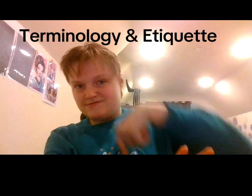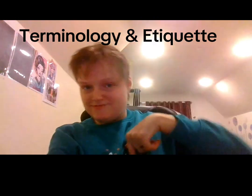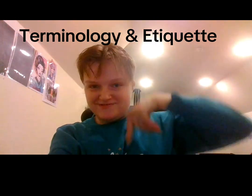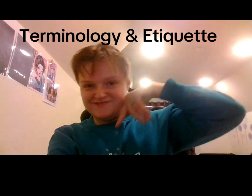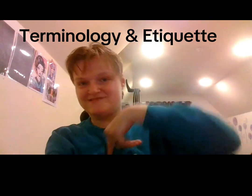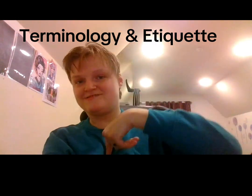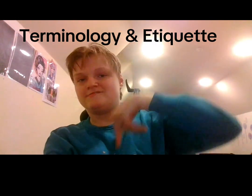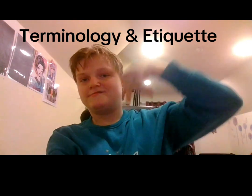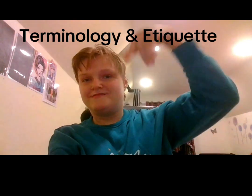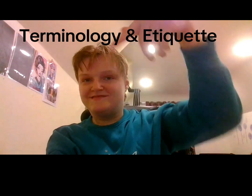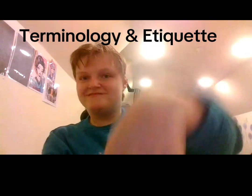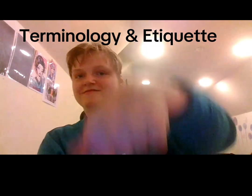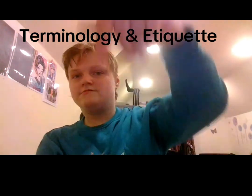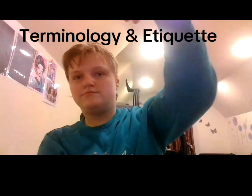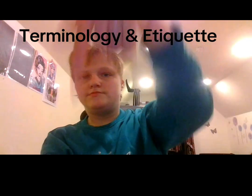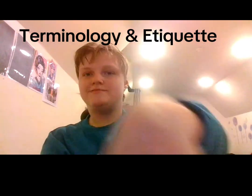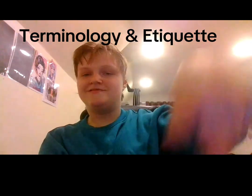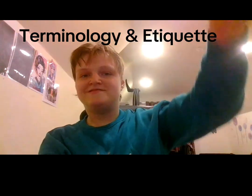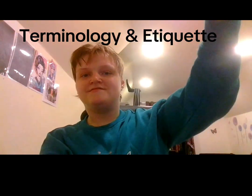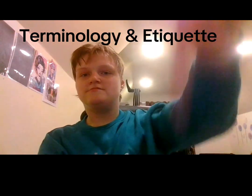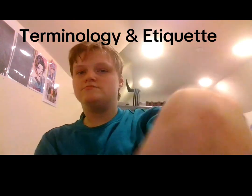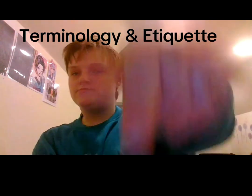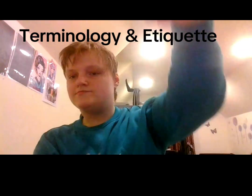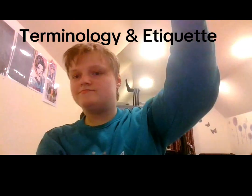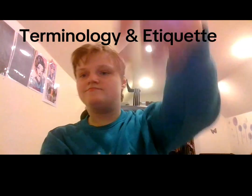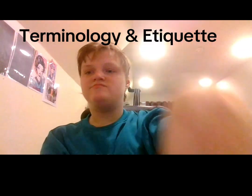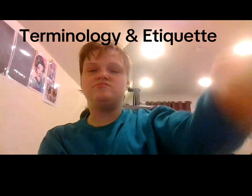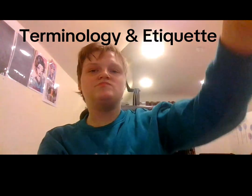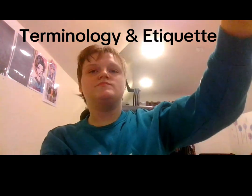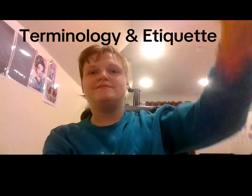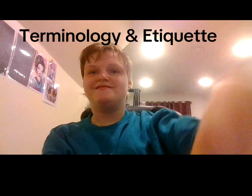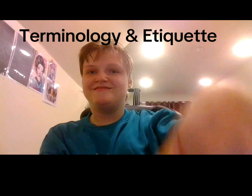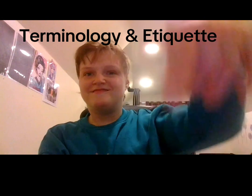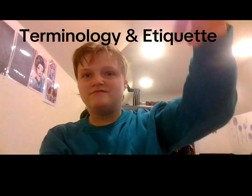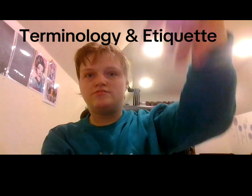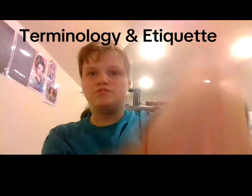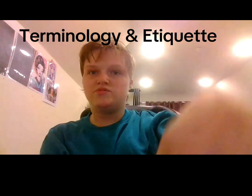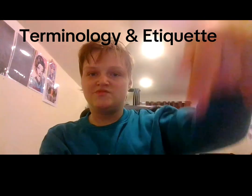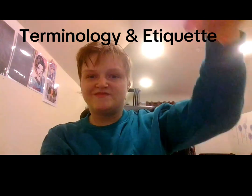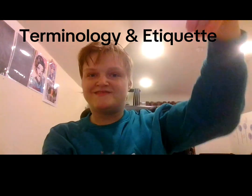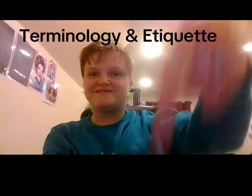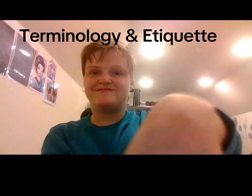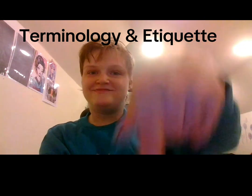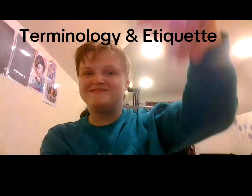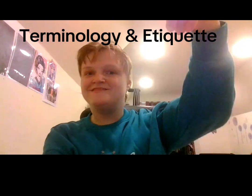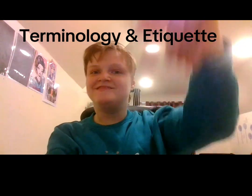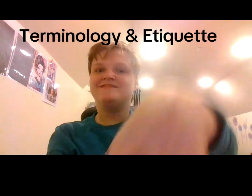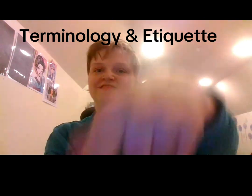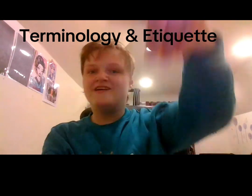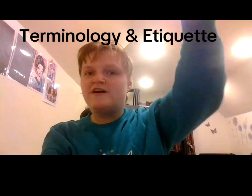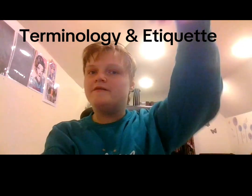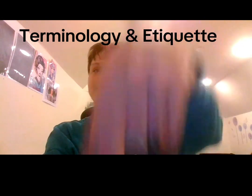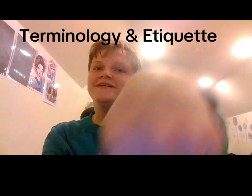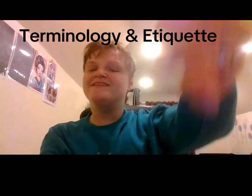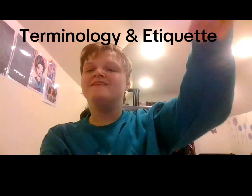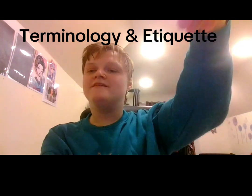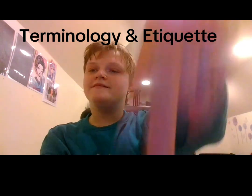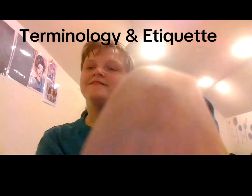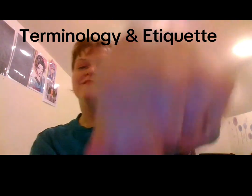YouTube channel called Teresa Jackson the Cerebral Palsy Sketch Artist and on TikTok at TJ